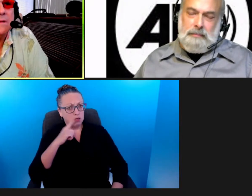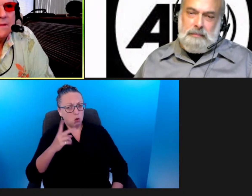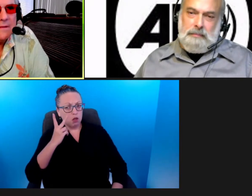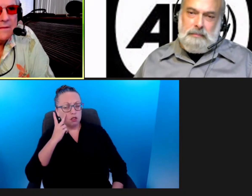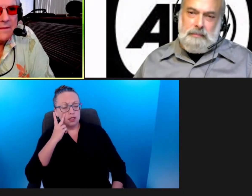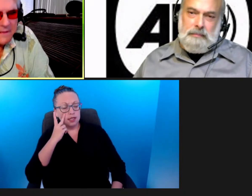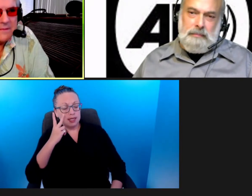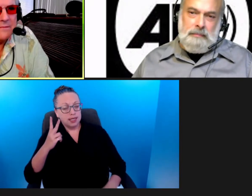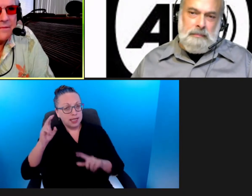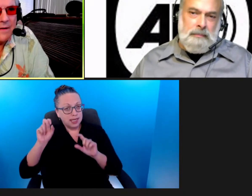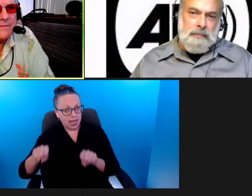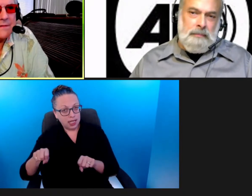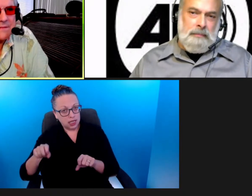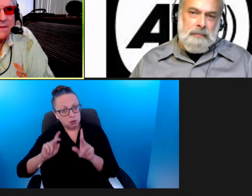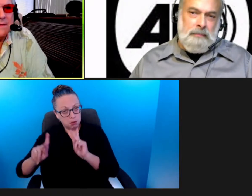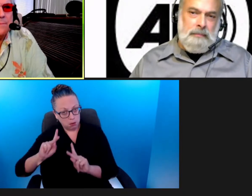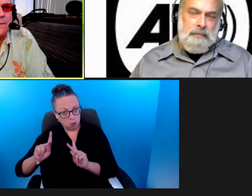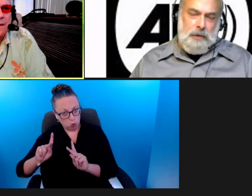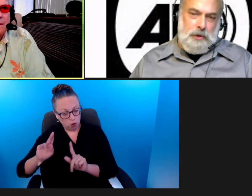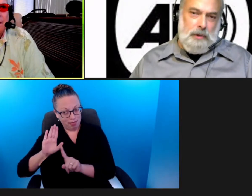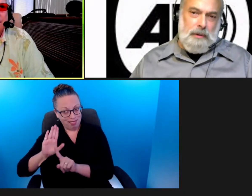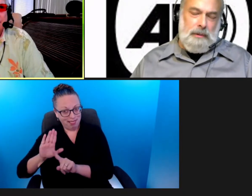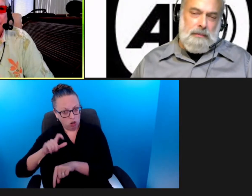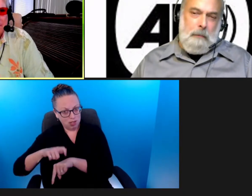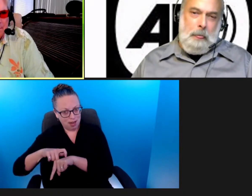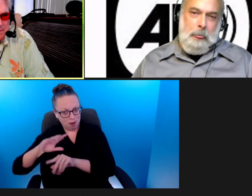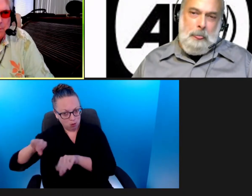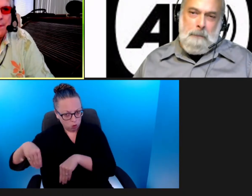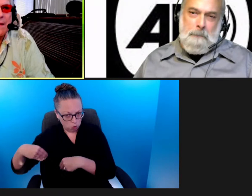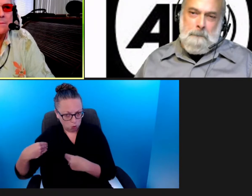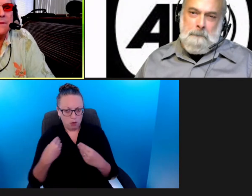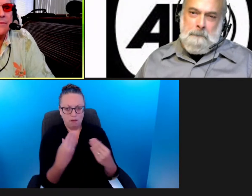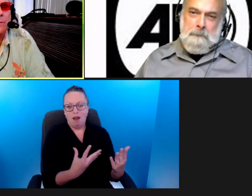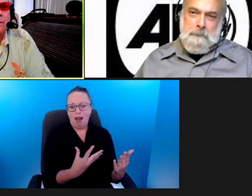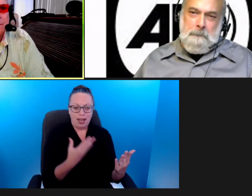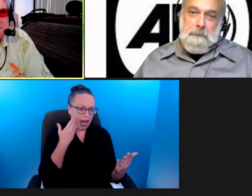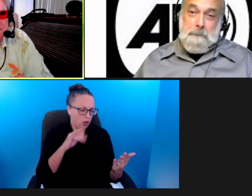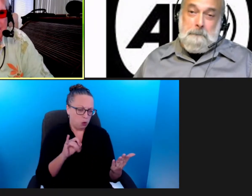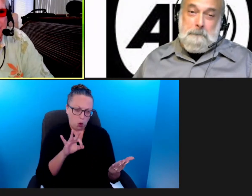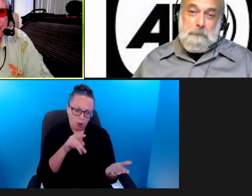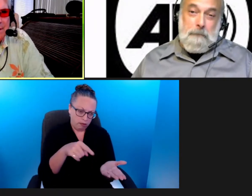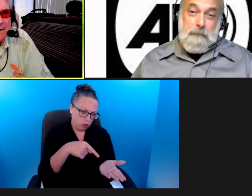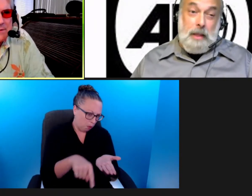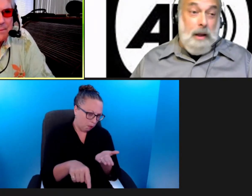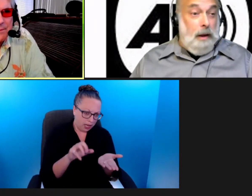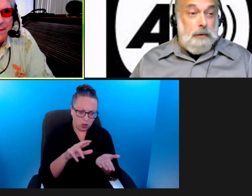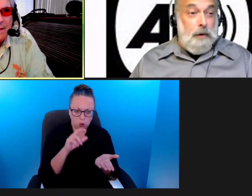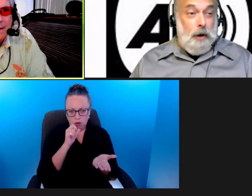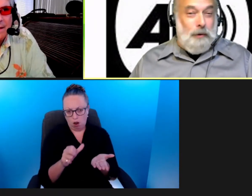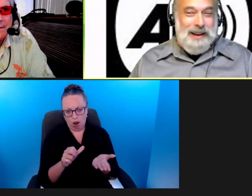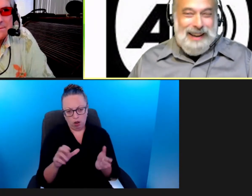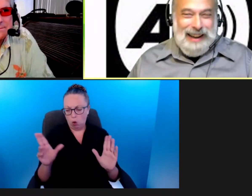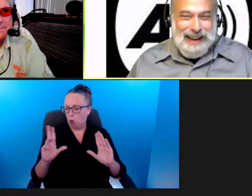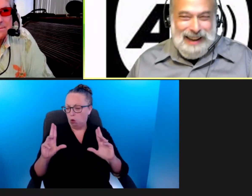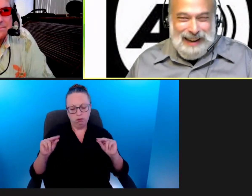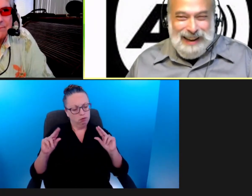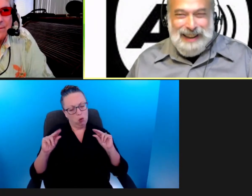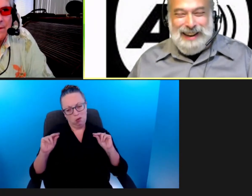to give of their time. And Sure. I don't know whether you were paid, but if you were, it was minimum wage.